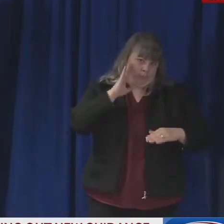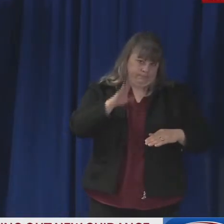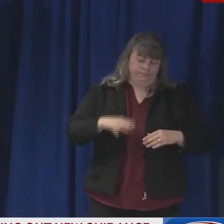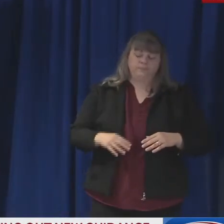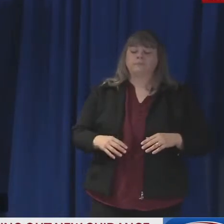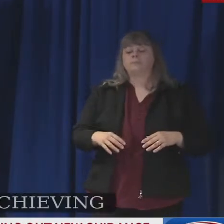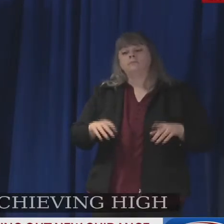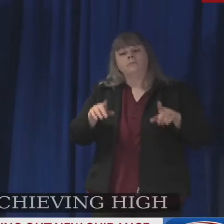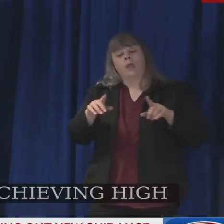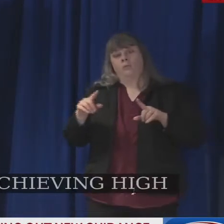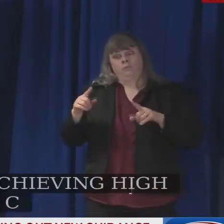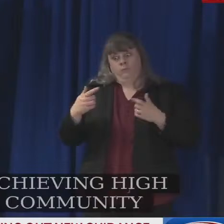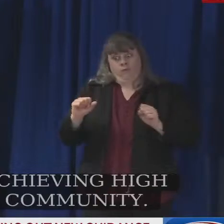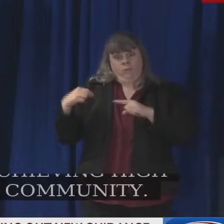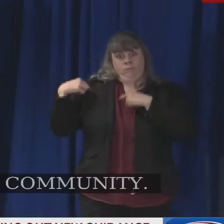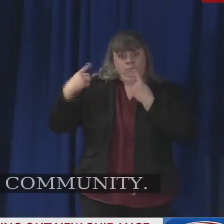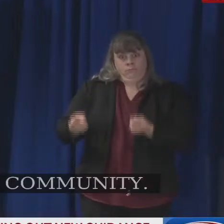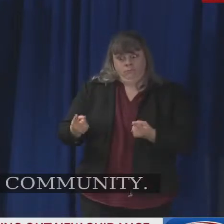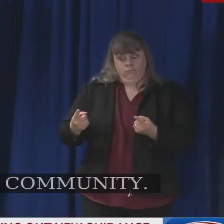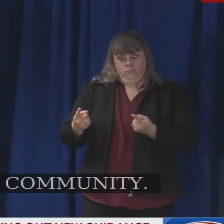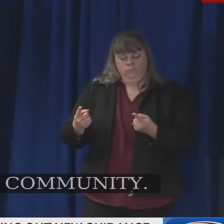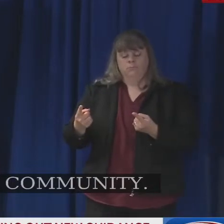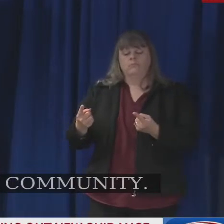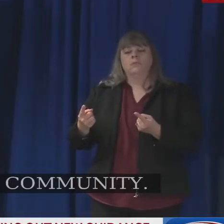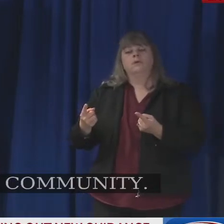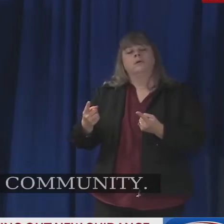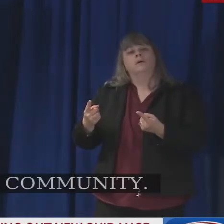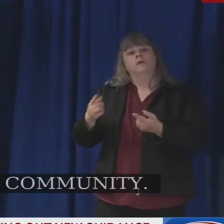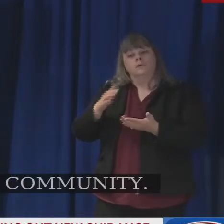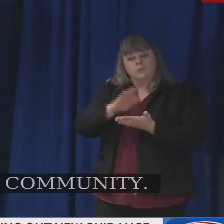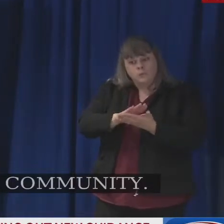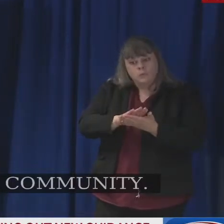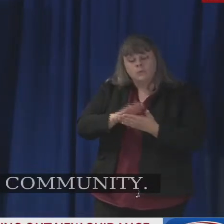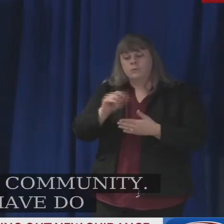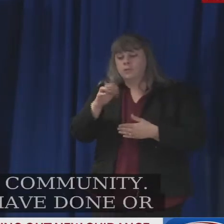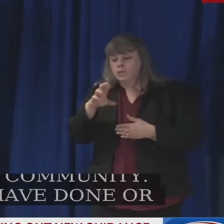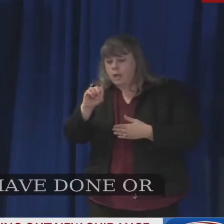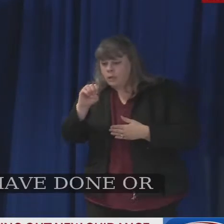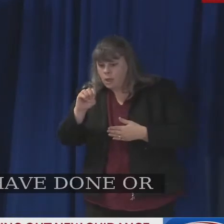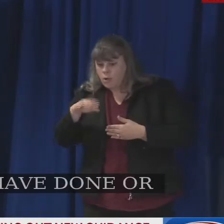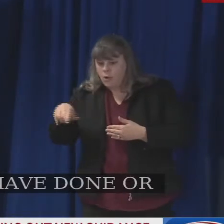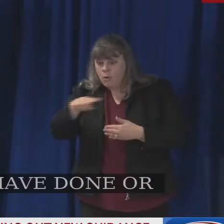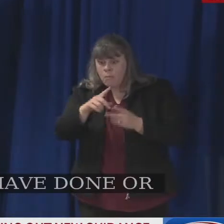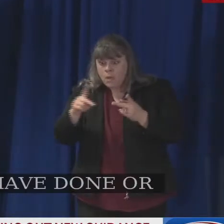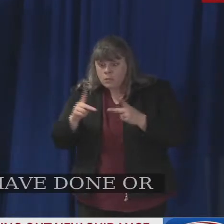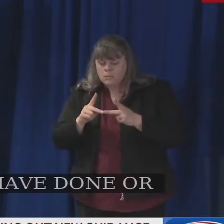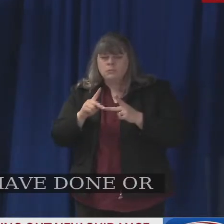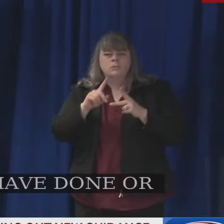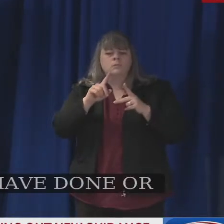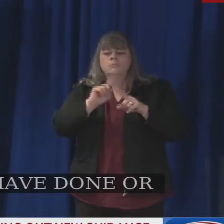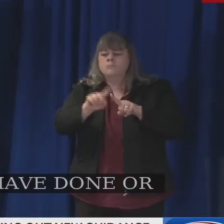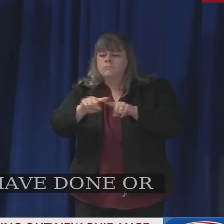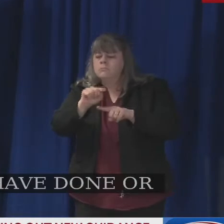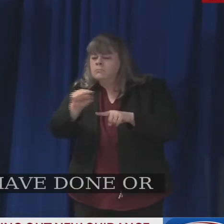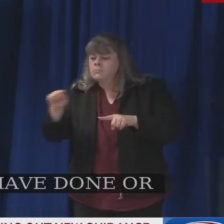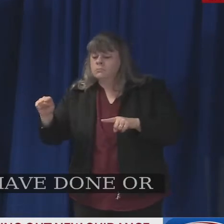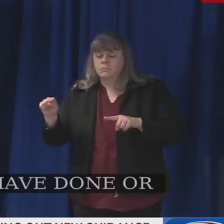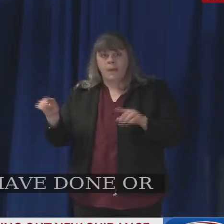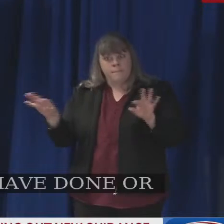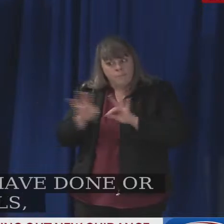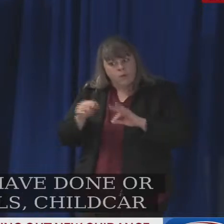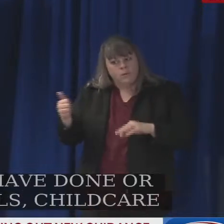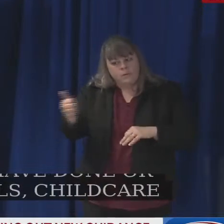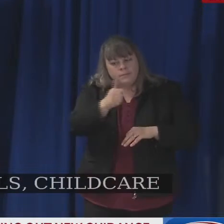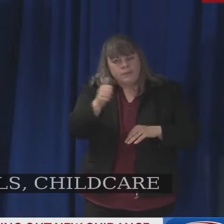try to do throughout this pandemic, schools, childcare agencies need to do an assessment